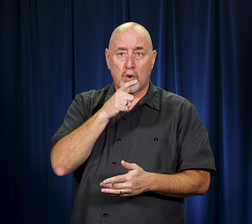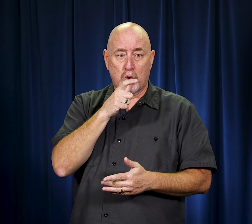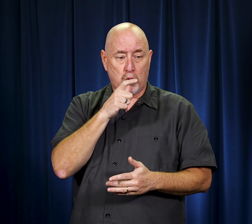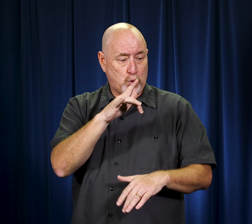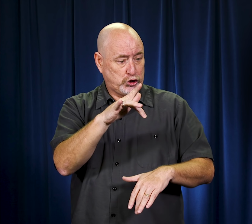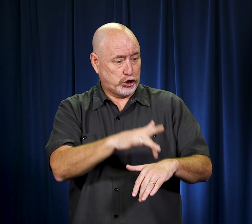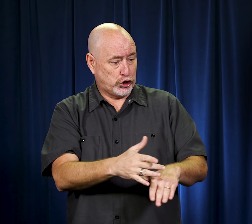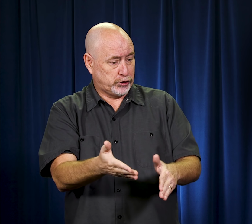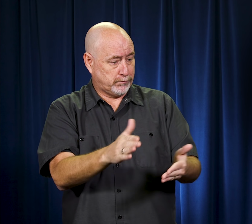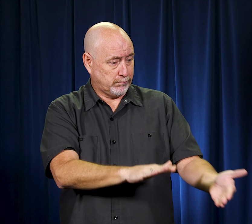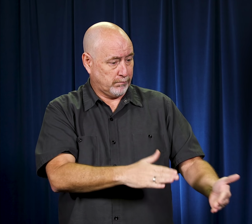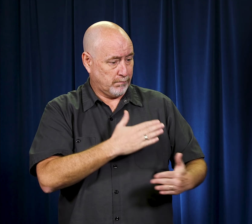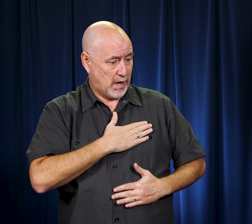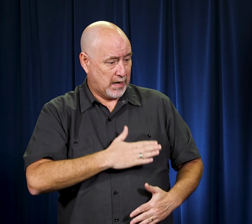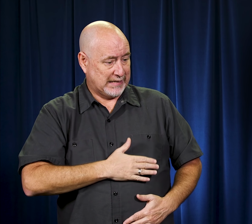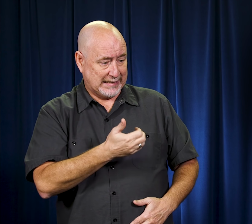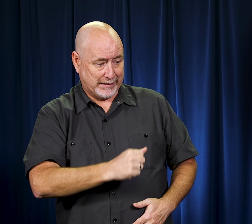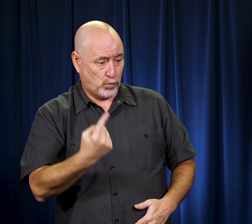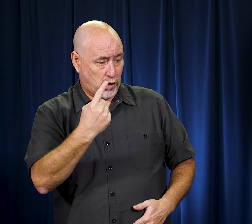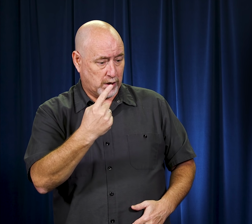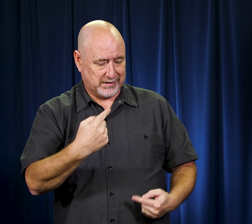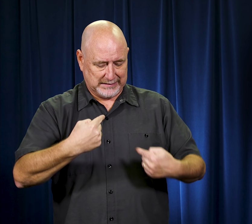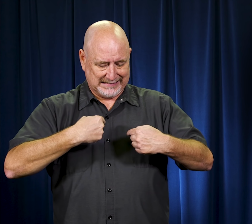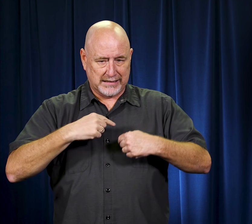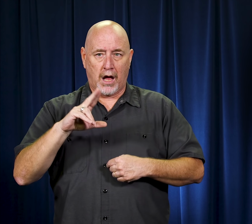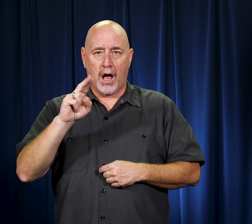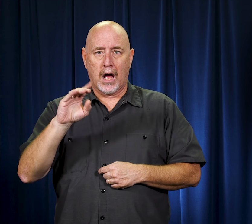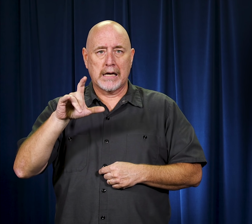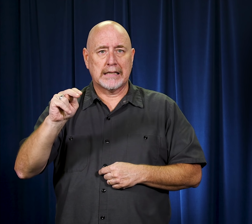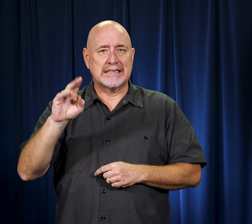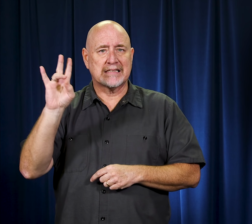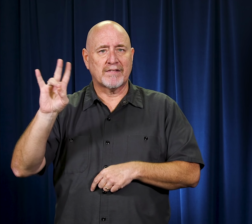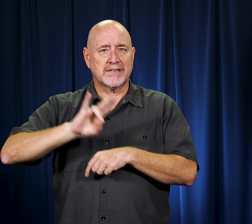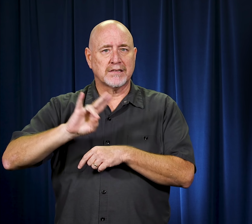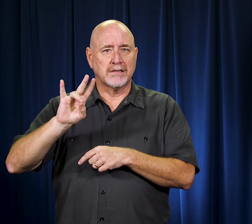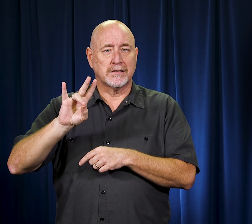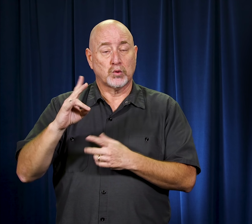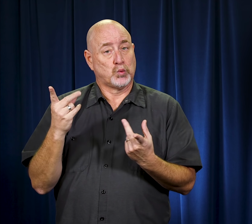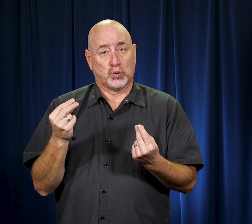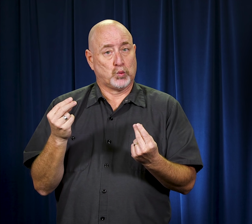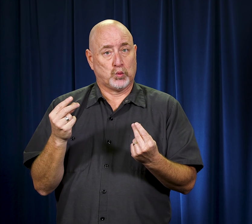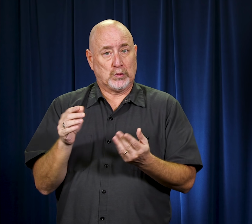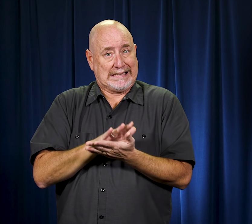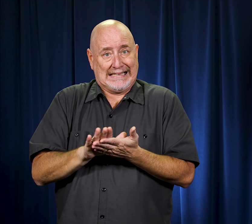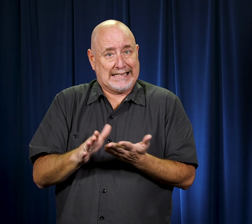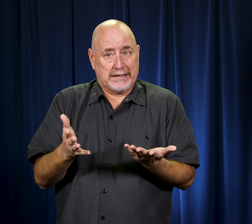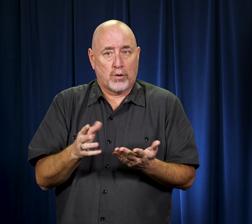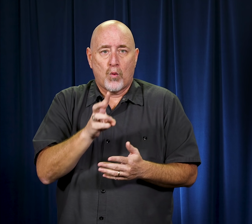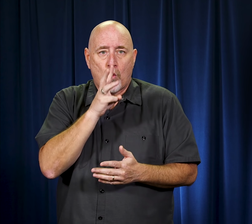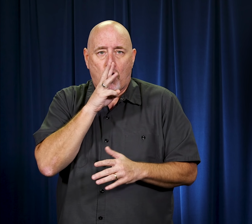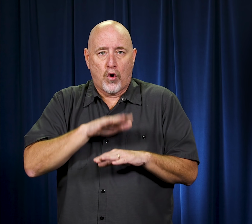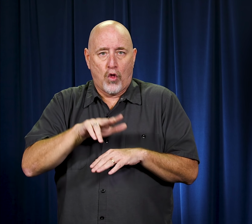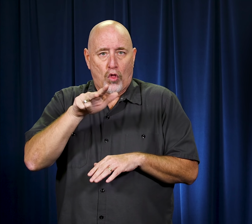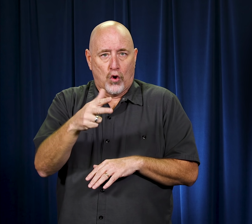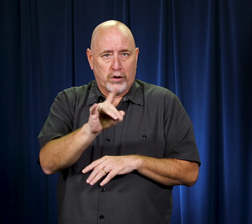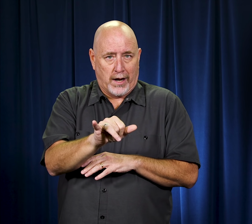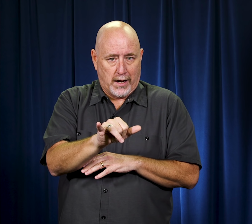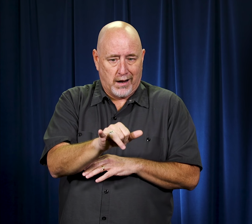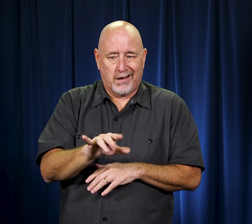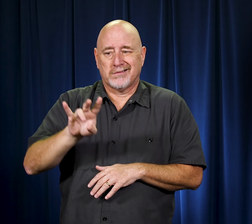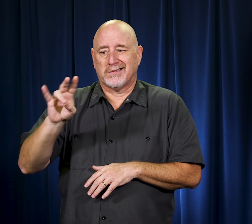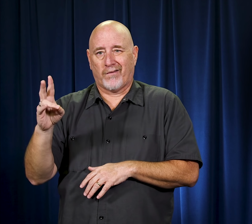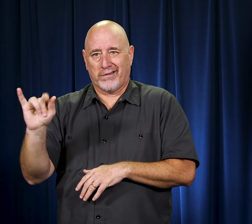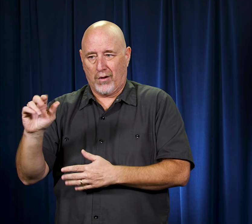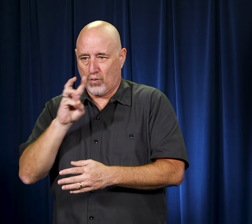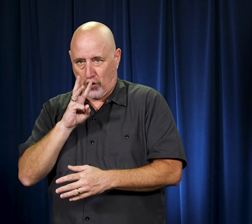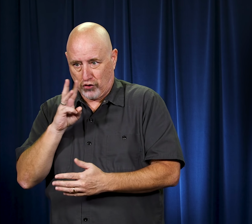who touches the dead body of anyone shall be unclean 7 days. He shall purify himself with the water on the 3rd day, and